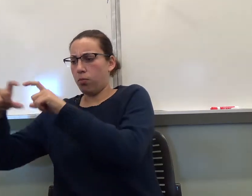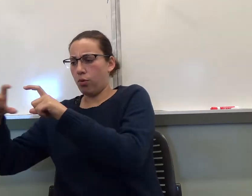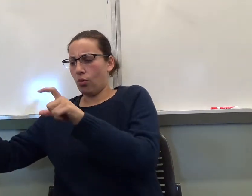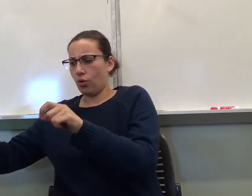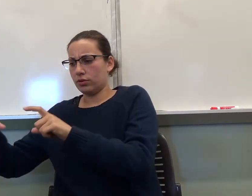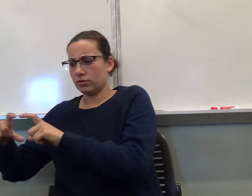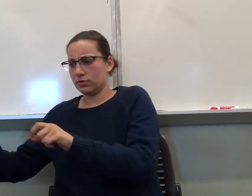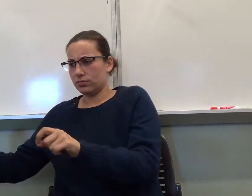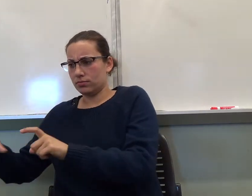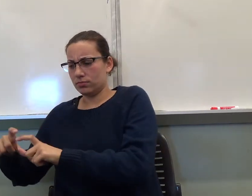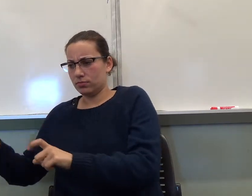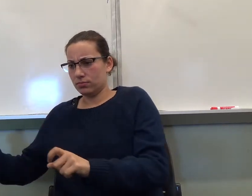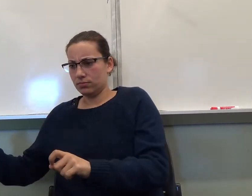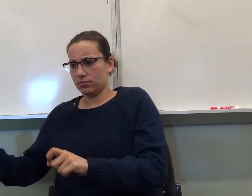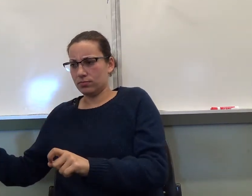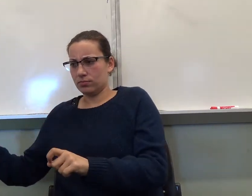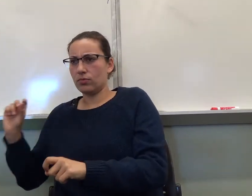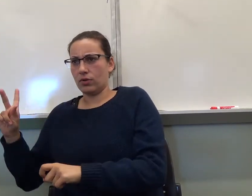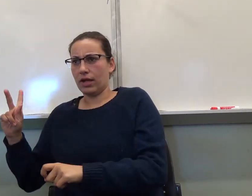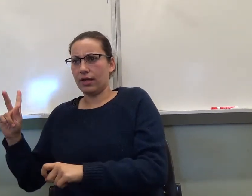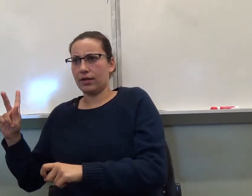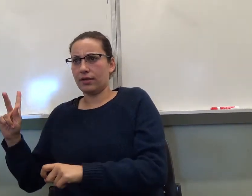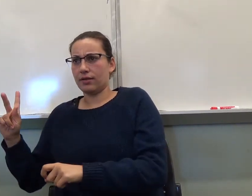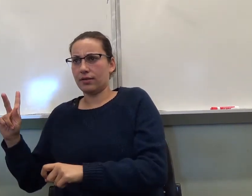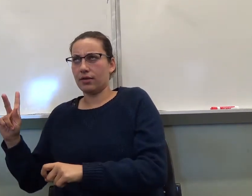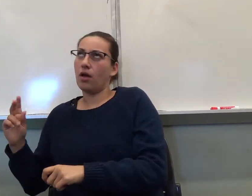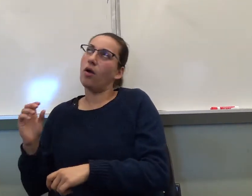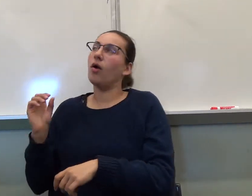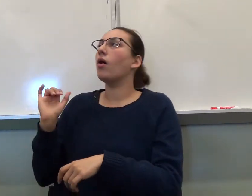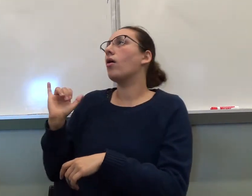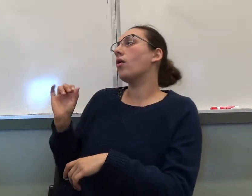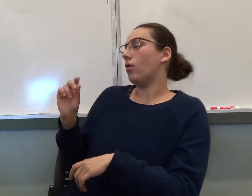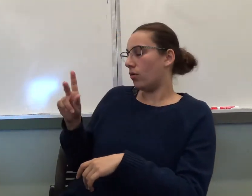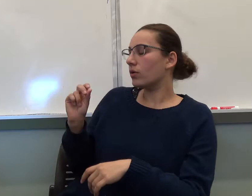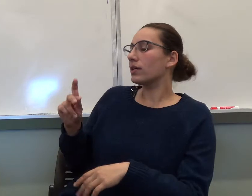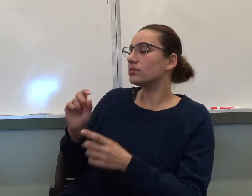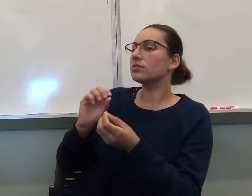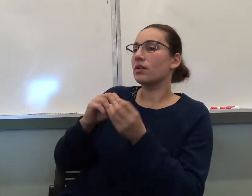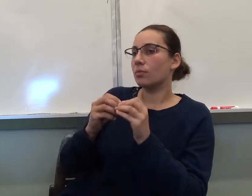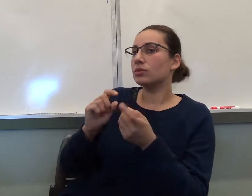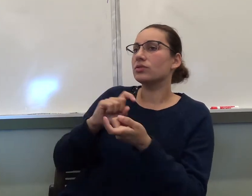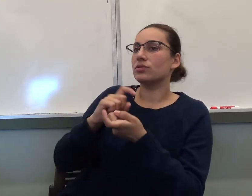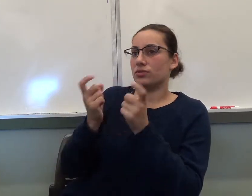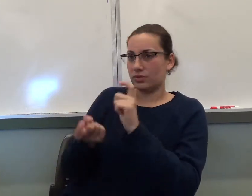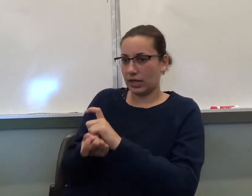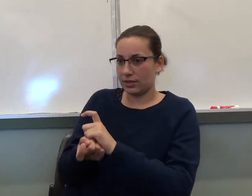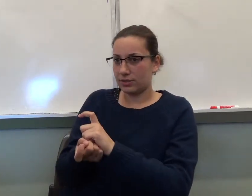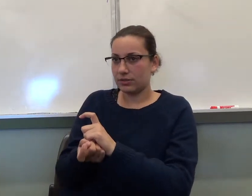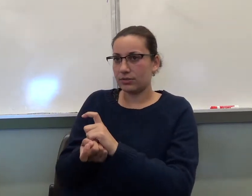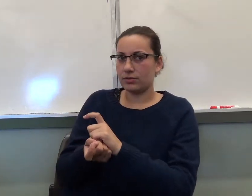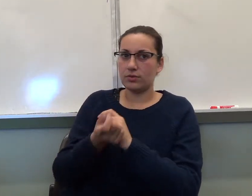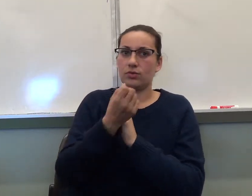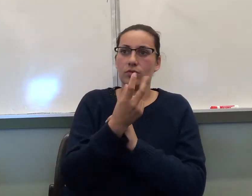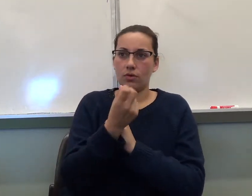Okay, so that's just gonna change these two numbers. 4 times 3 would give you 12, and again, 12 here.